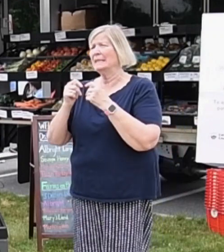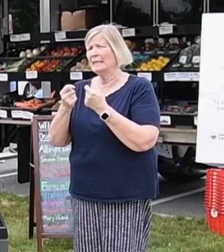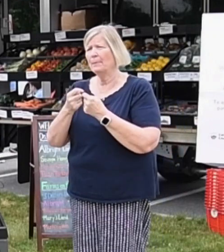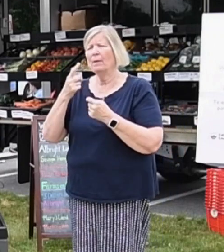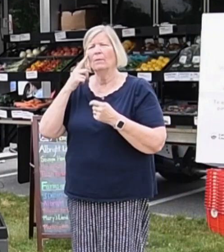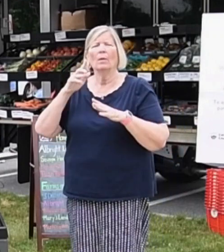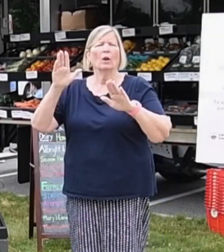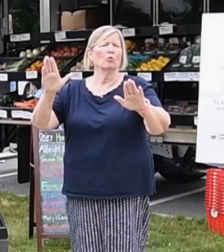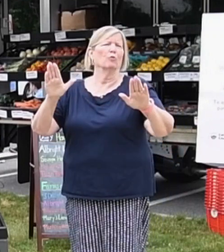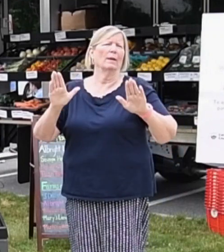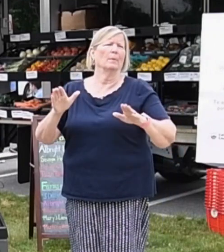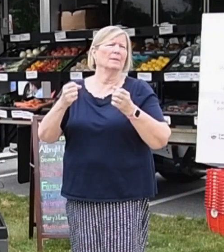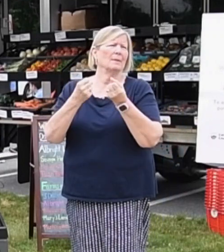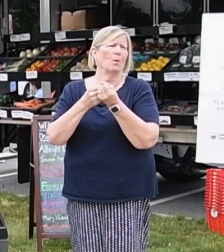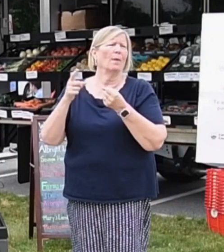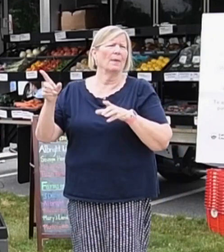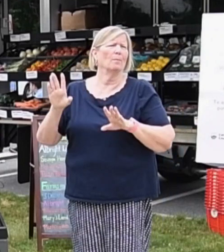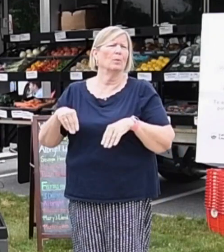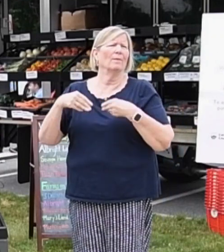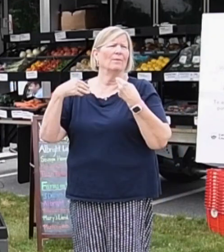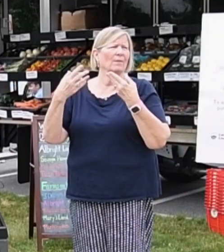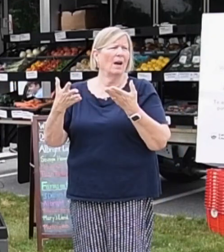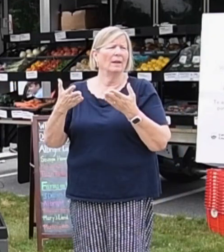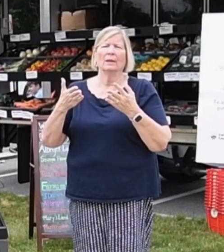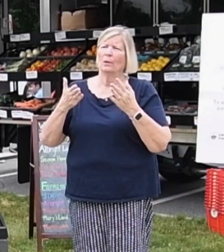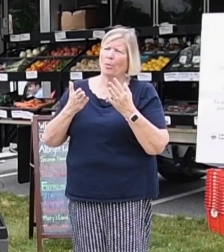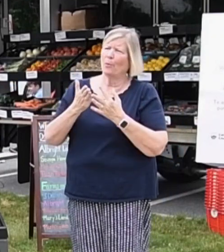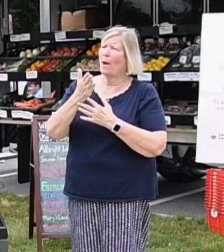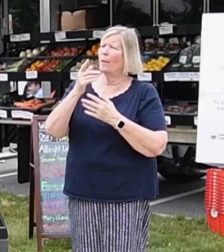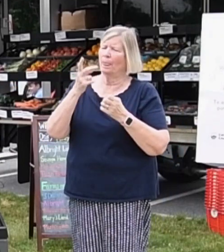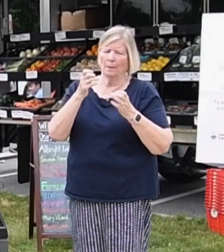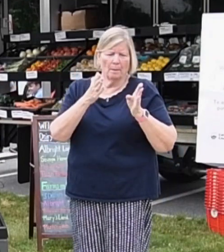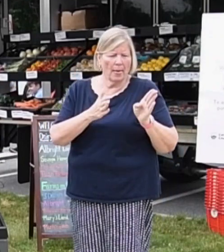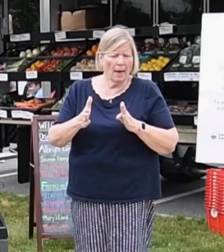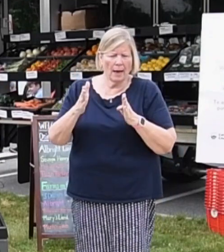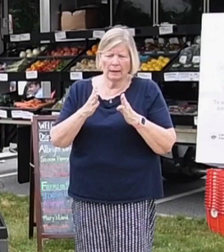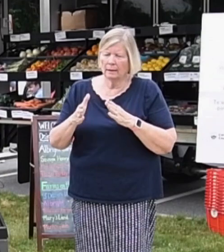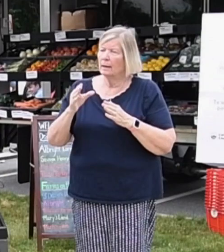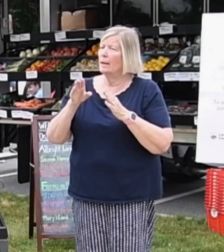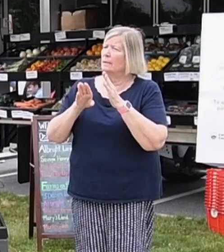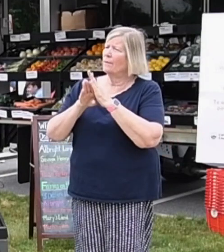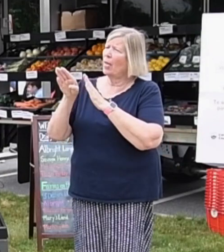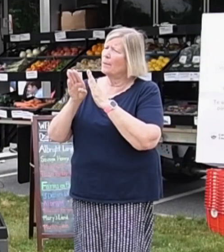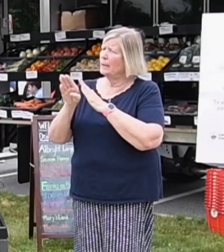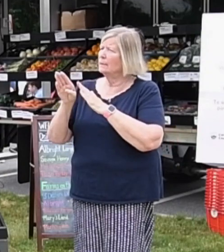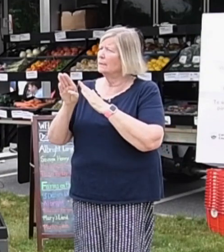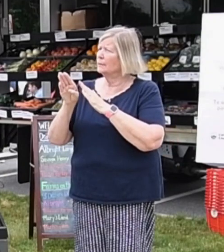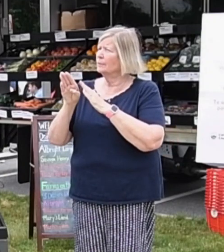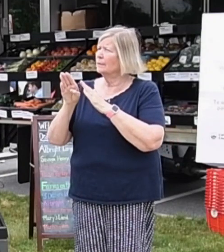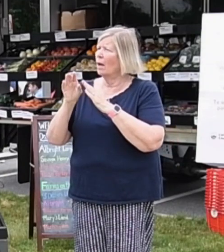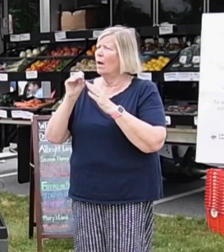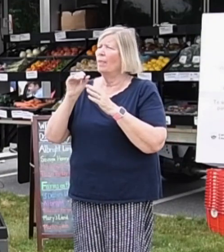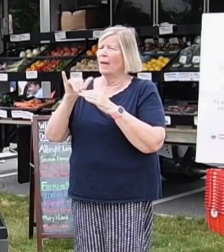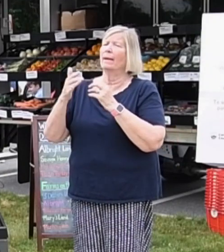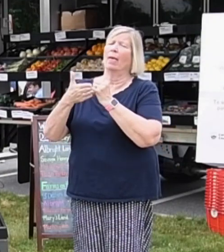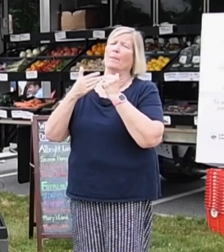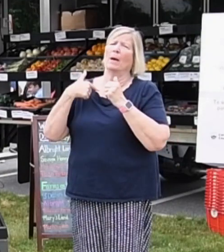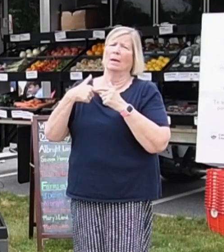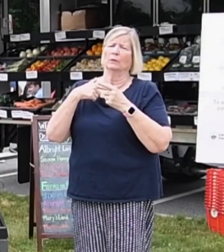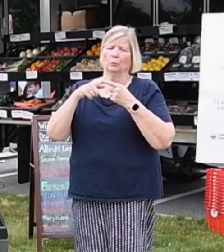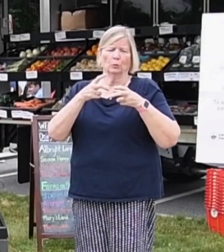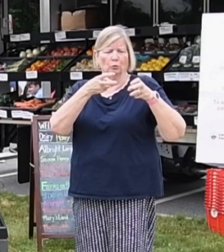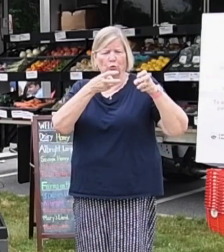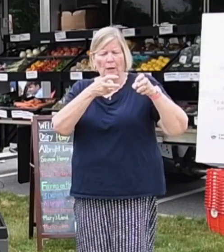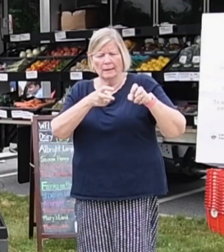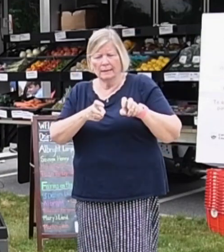for the incredible support they have provided throughout the planning and development stages that has helped us to